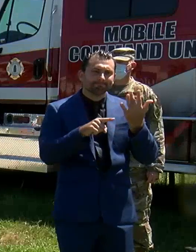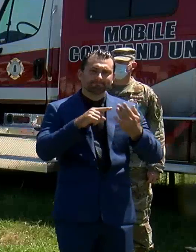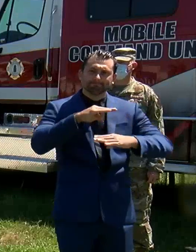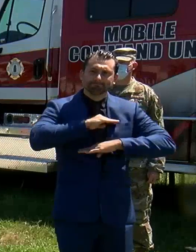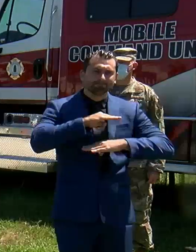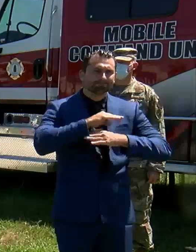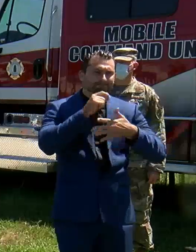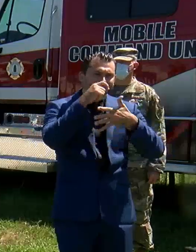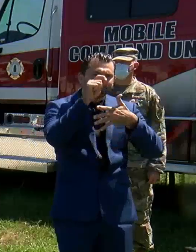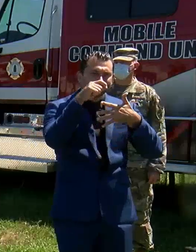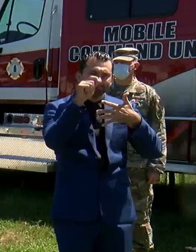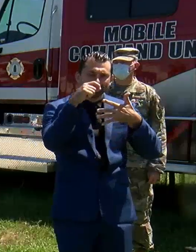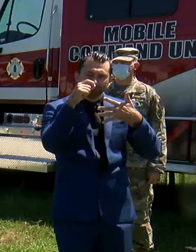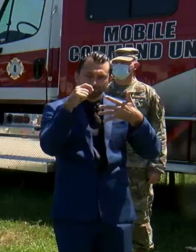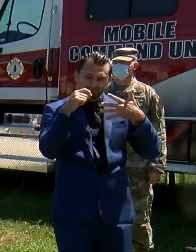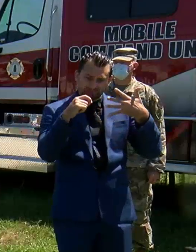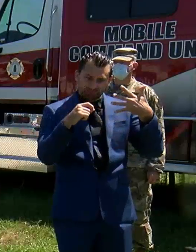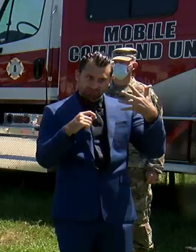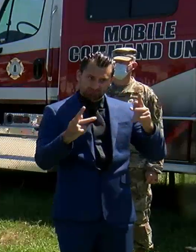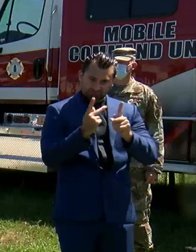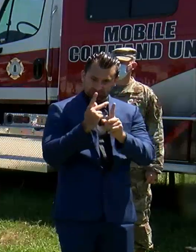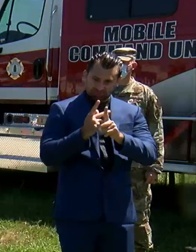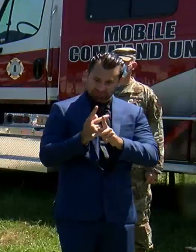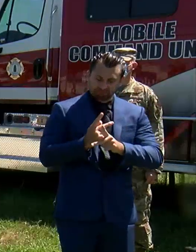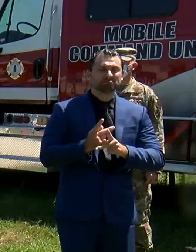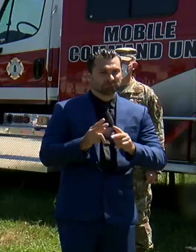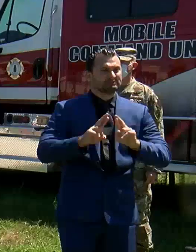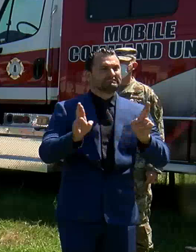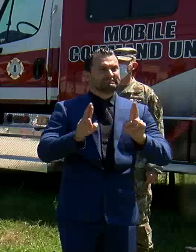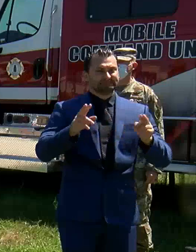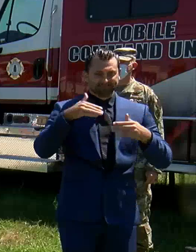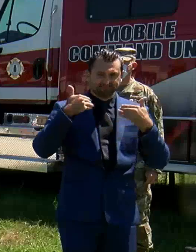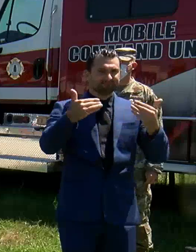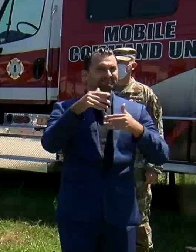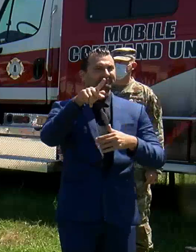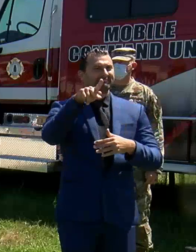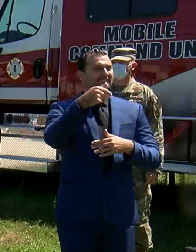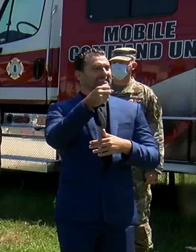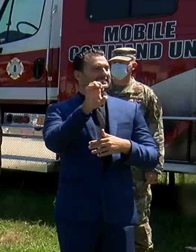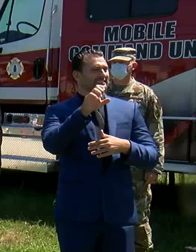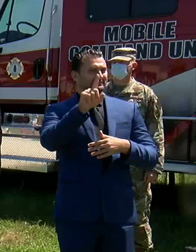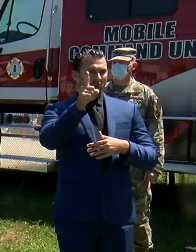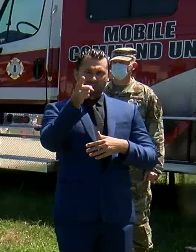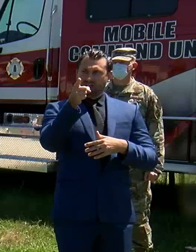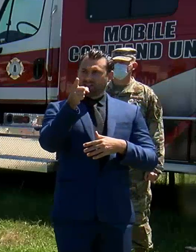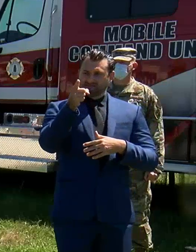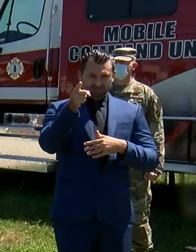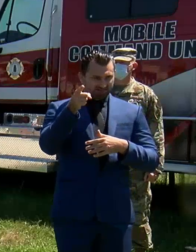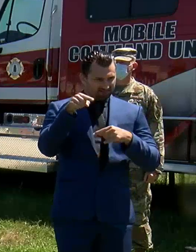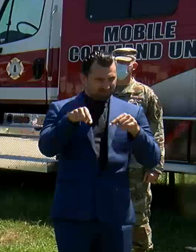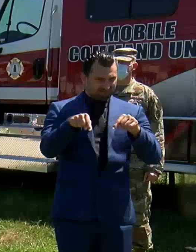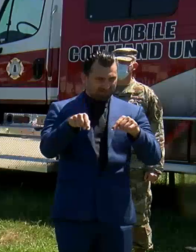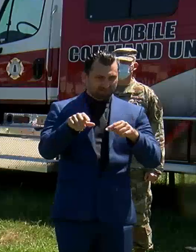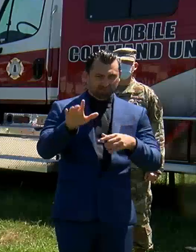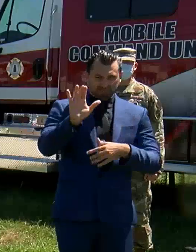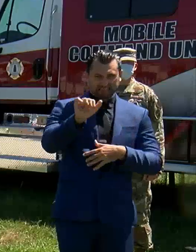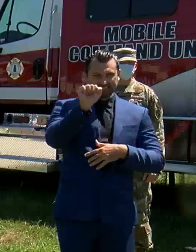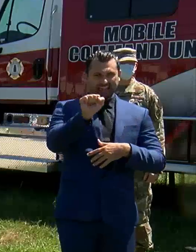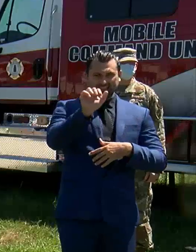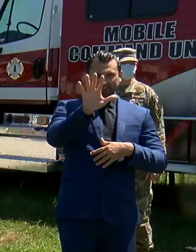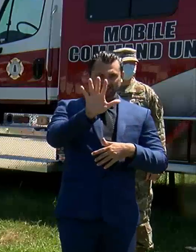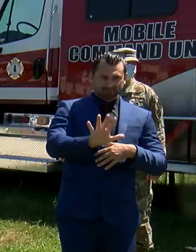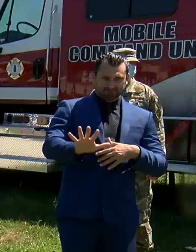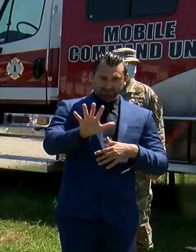very judiciously, putting the southeast Florida counties on a little bit different timetable. But certainly, I think on the west coast of